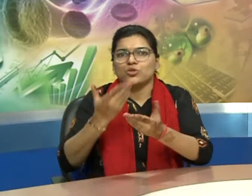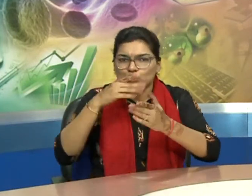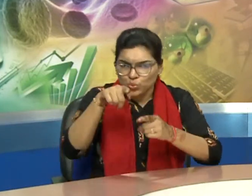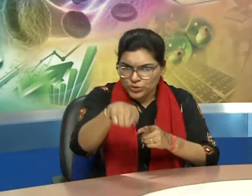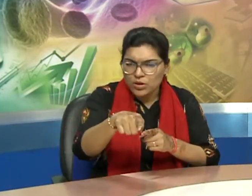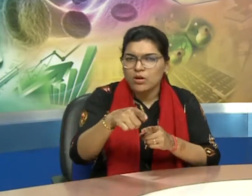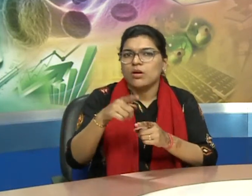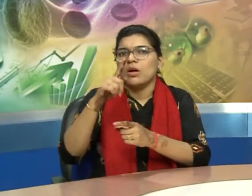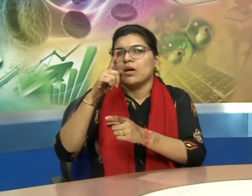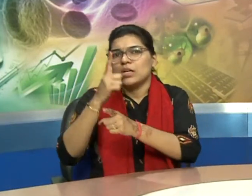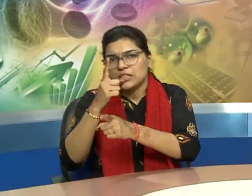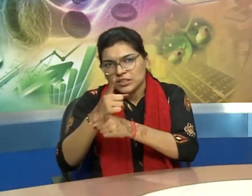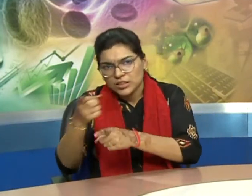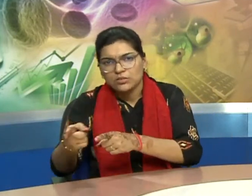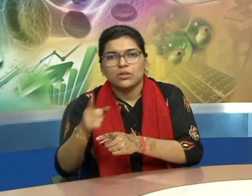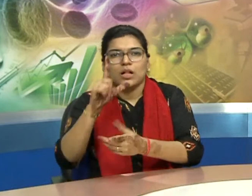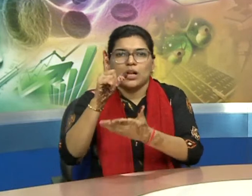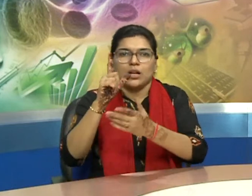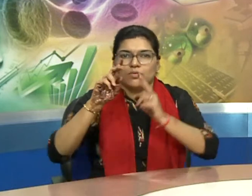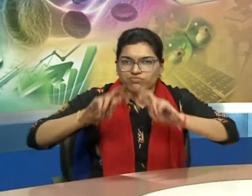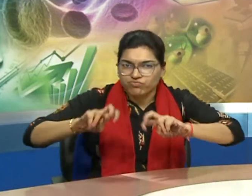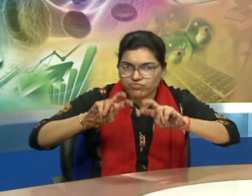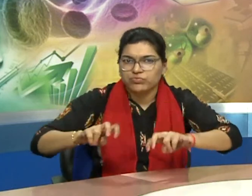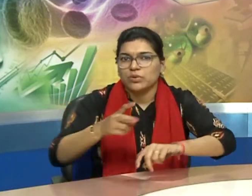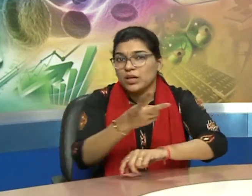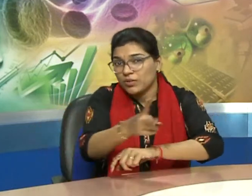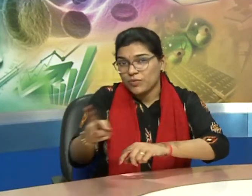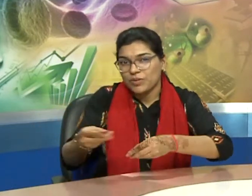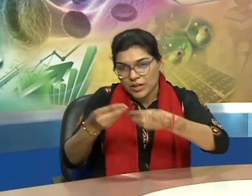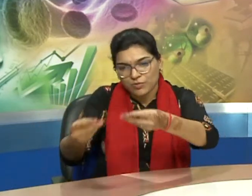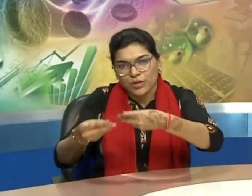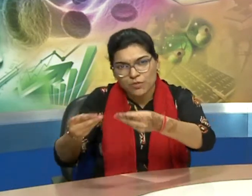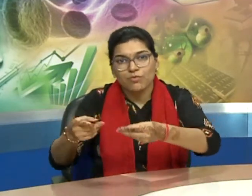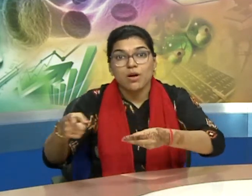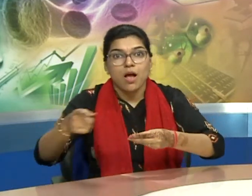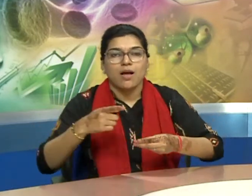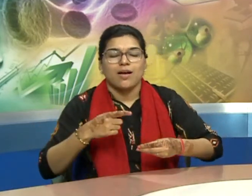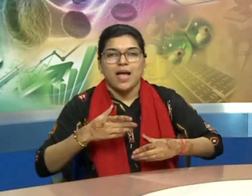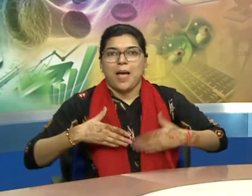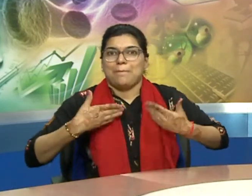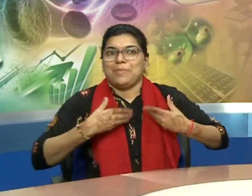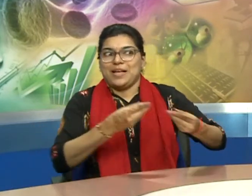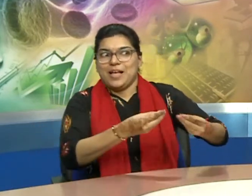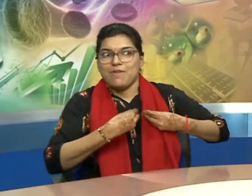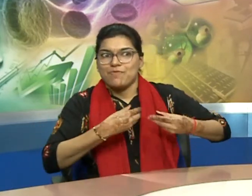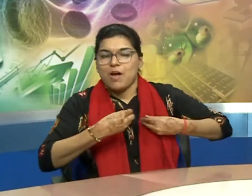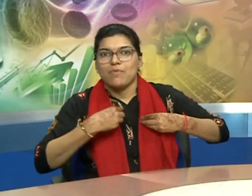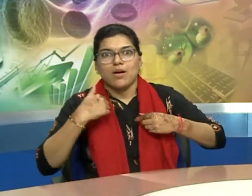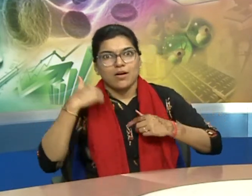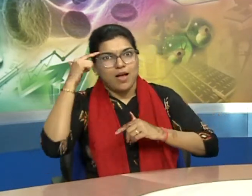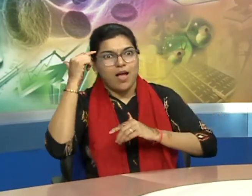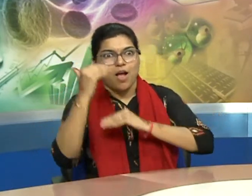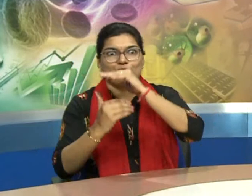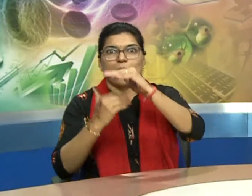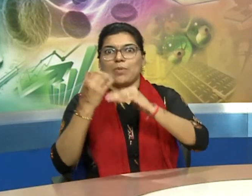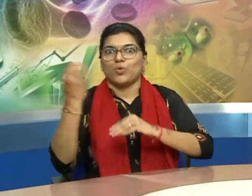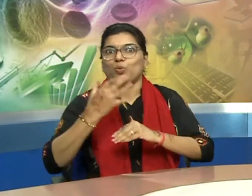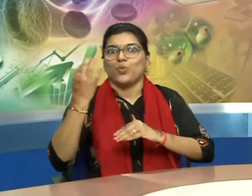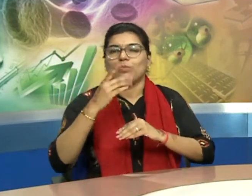for pleasure, self-discovery, personal growth, and sharpening of intellectual